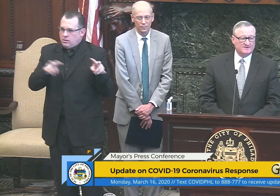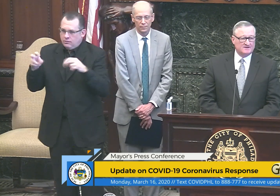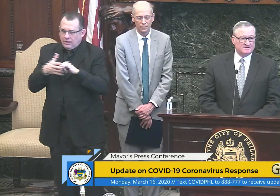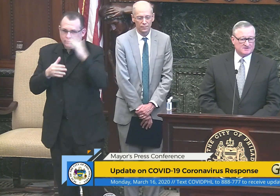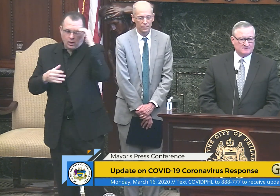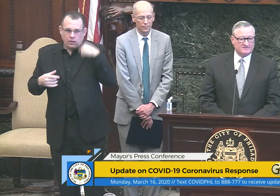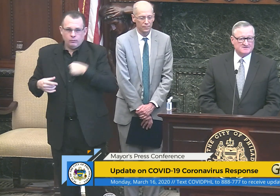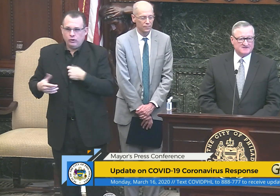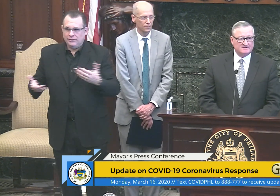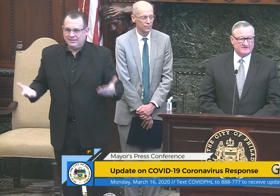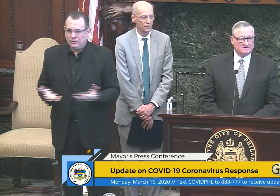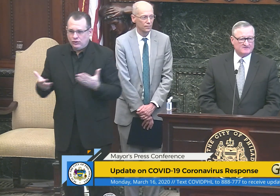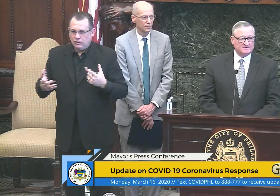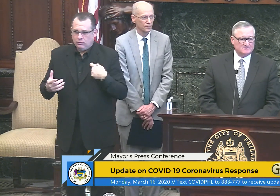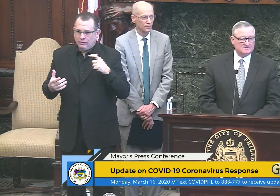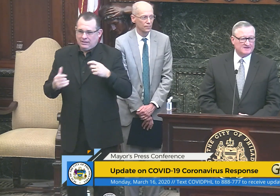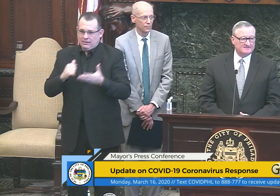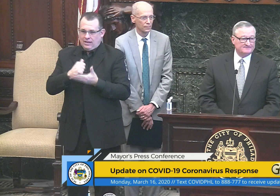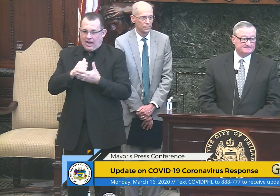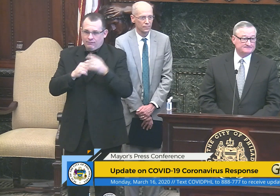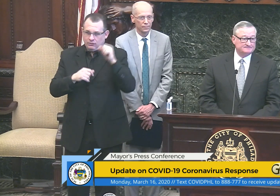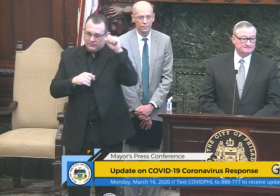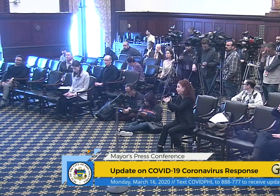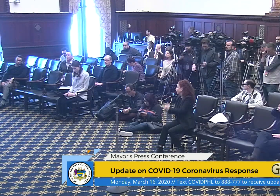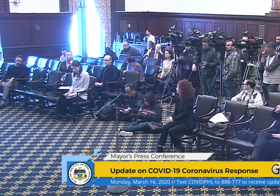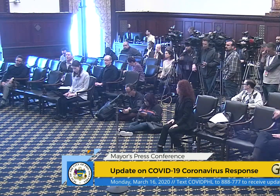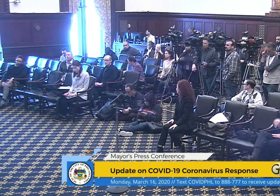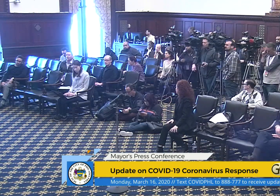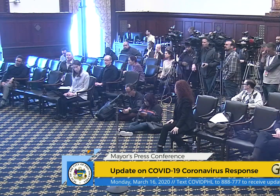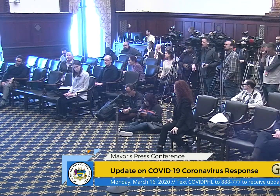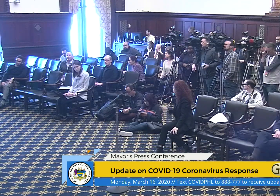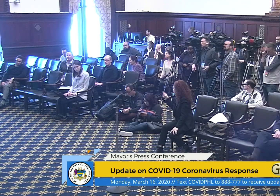need help, certainly from the state and federal government, to do that.